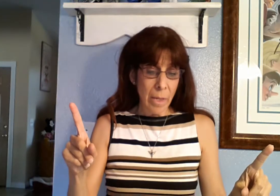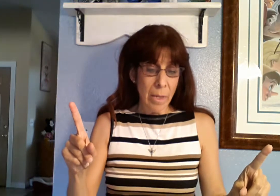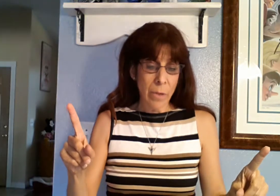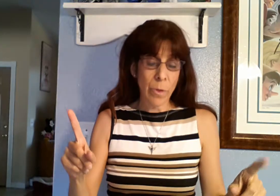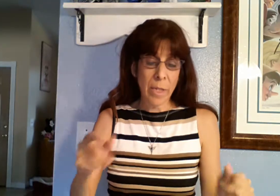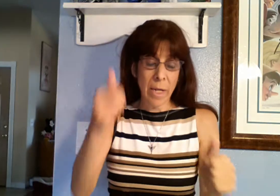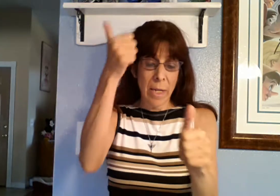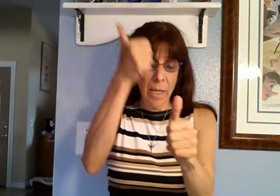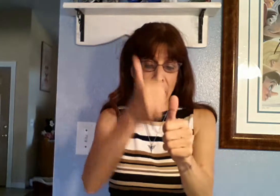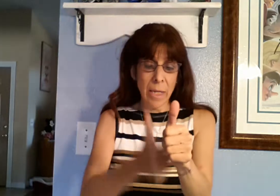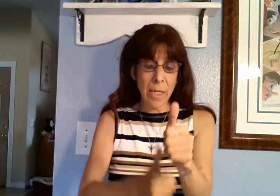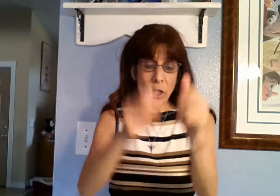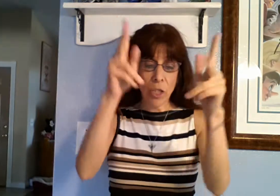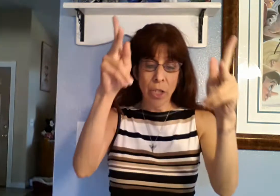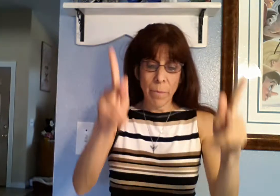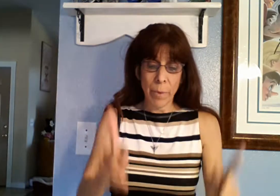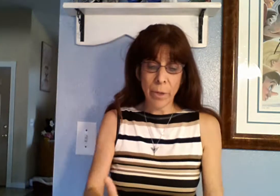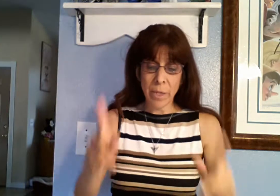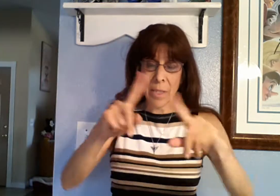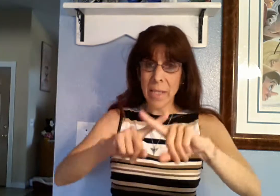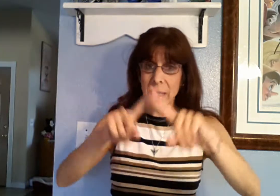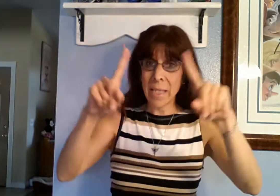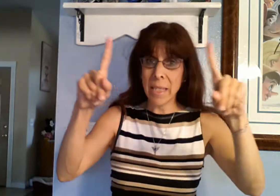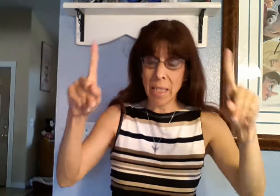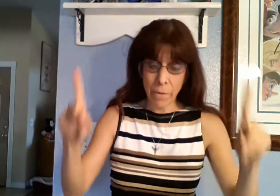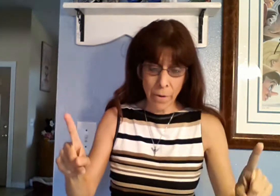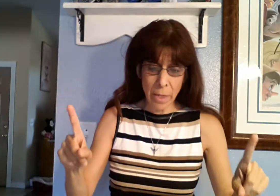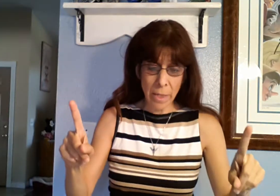So we're saying each person's different,